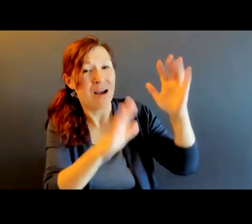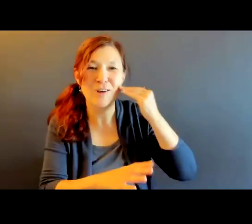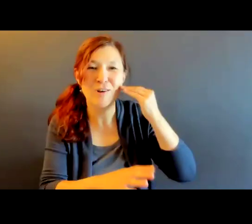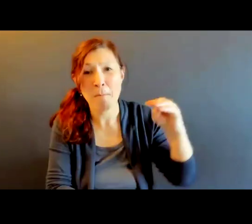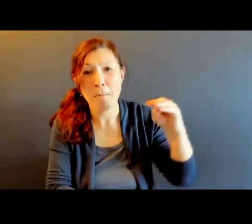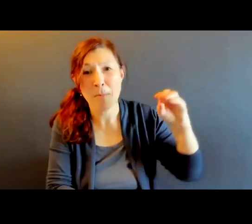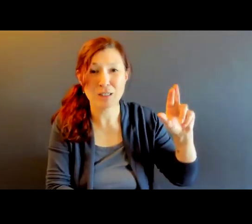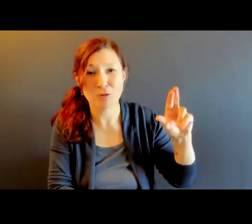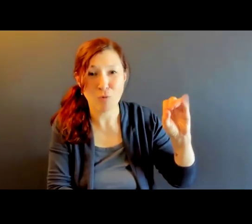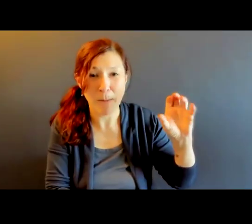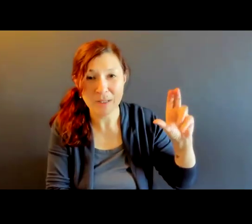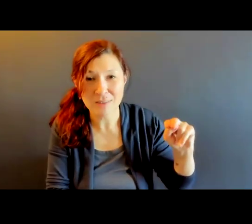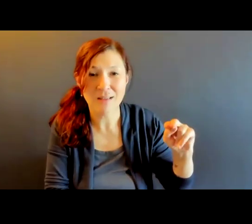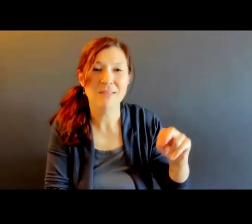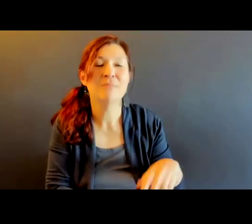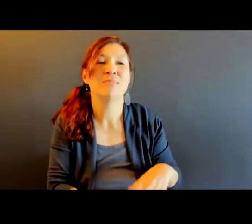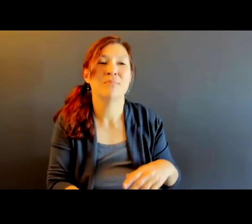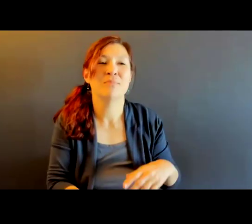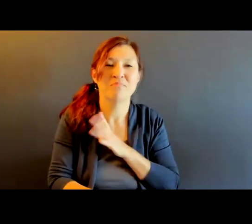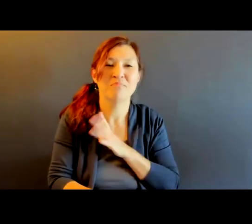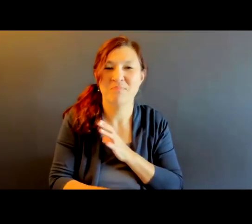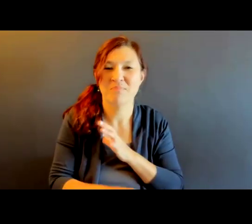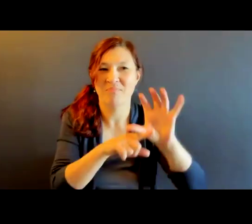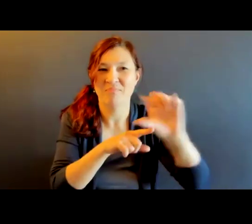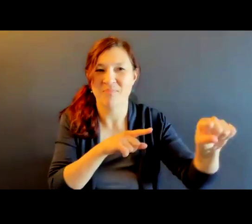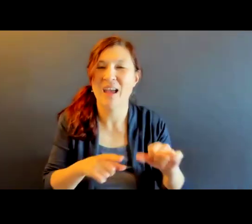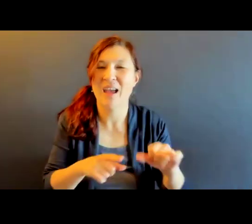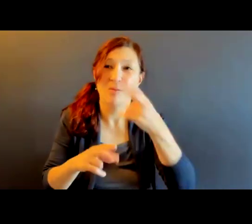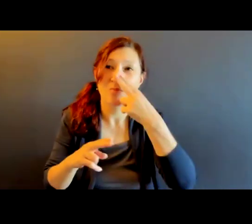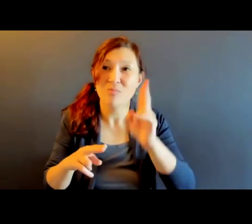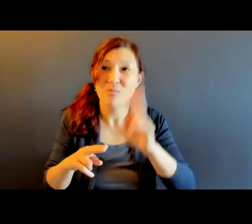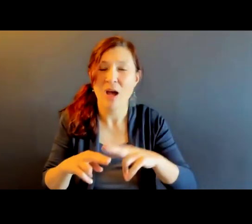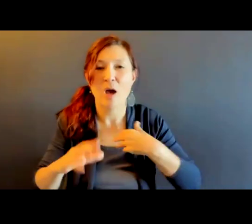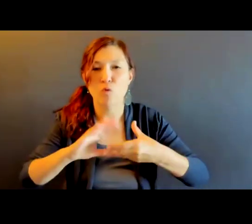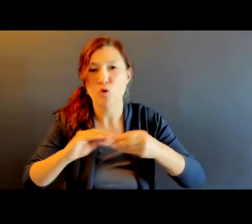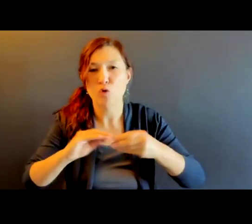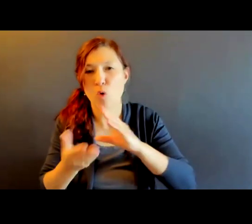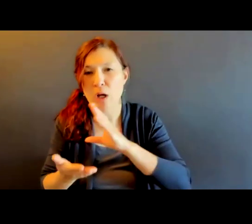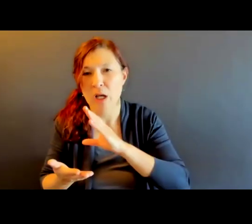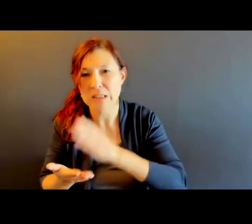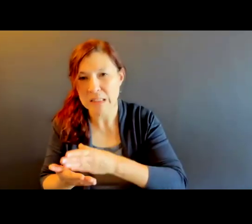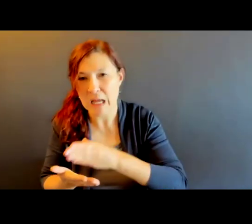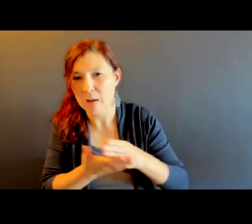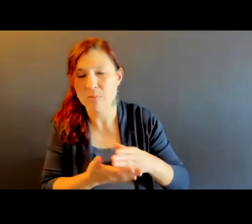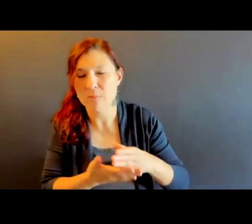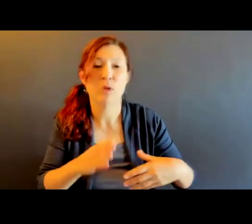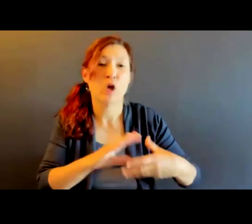So, that's I think going to be fun with our story stops and our story starts, and you'll hear more about Boston